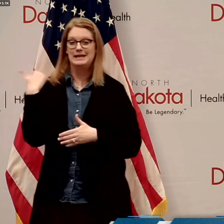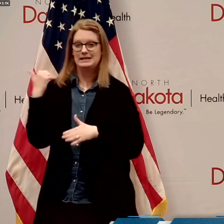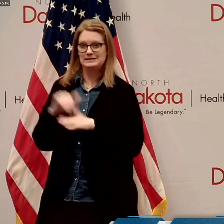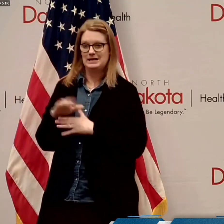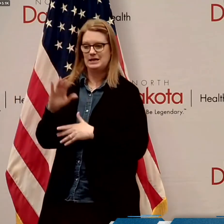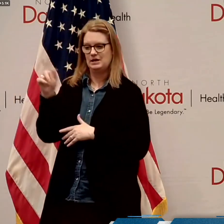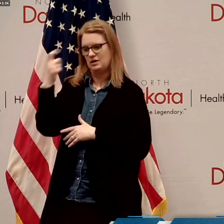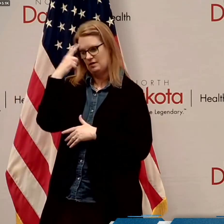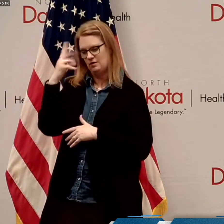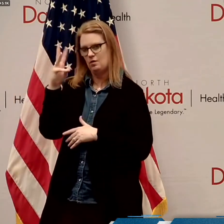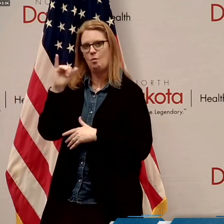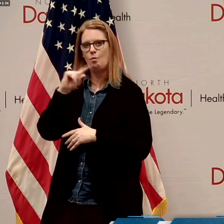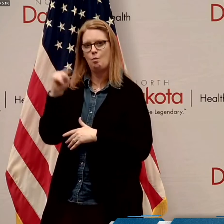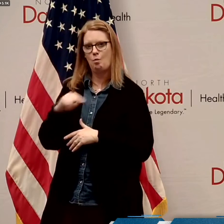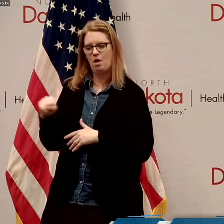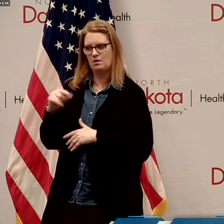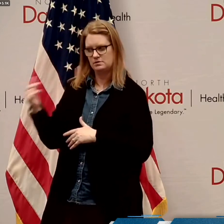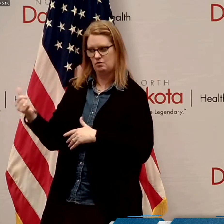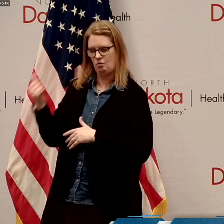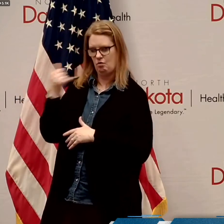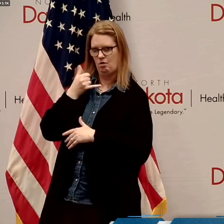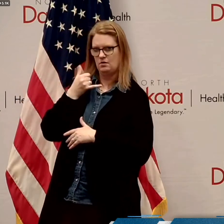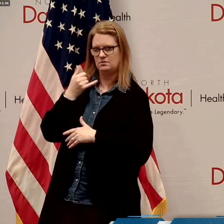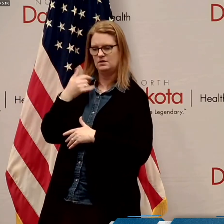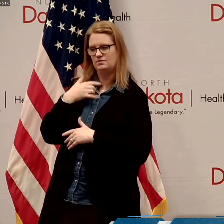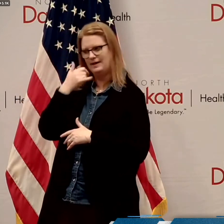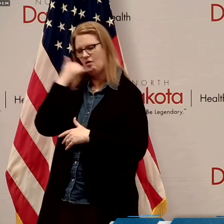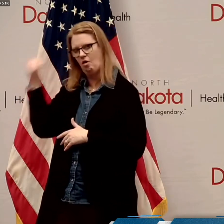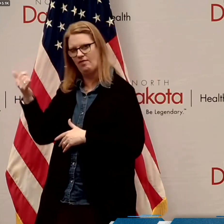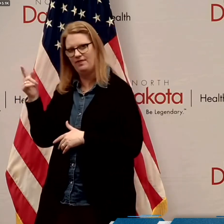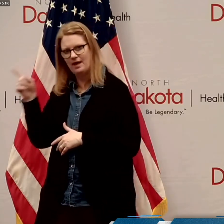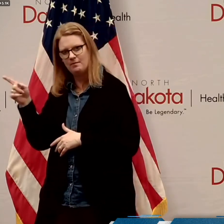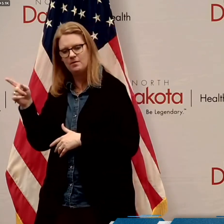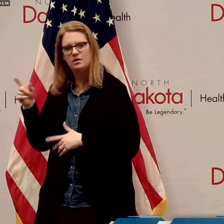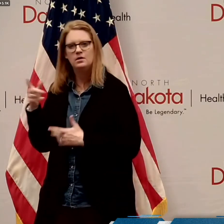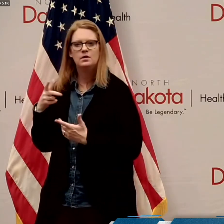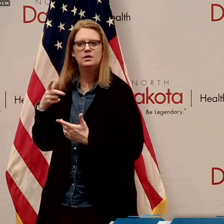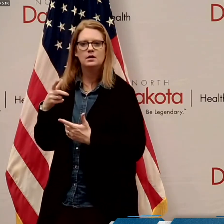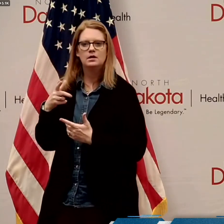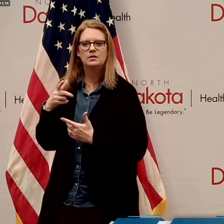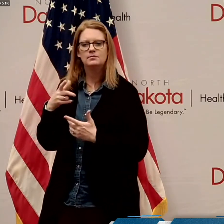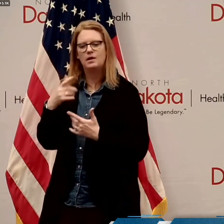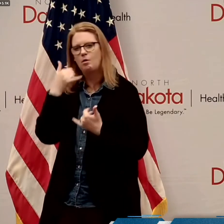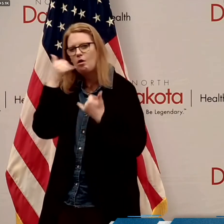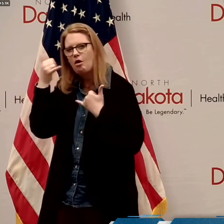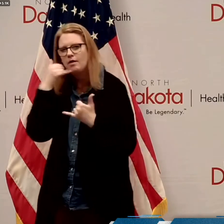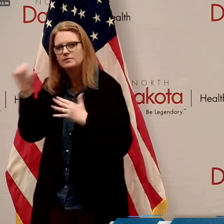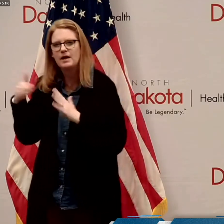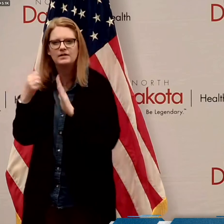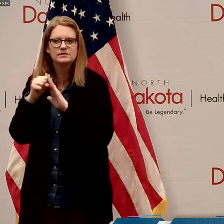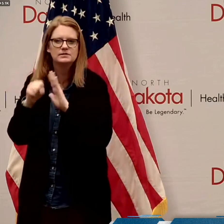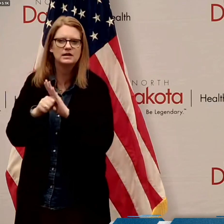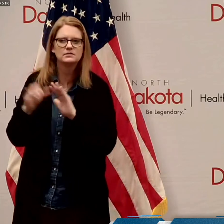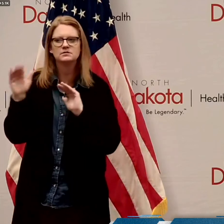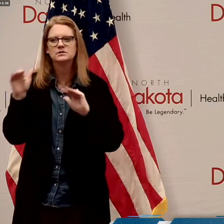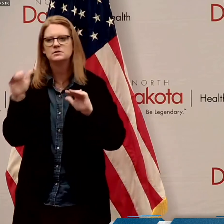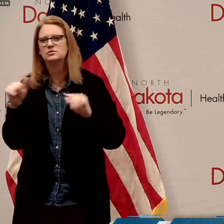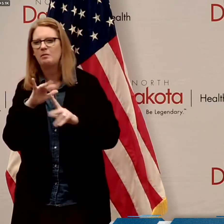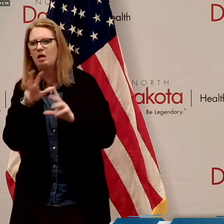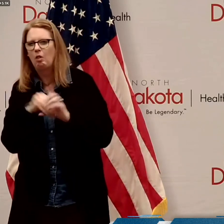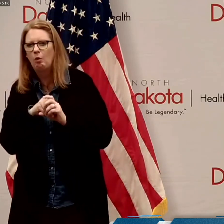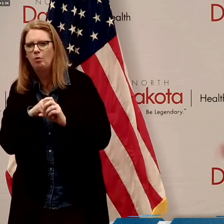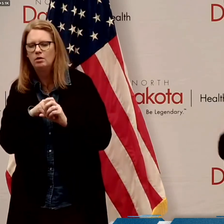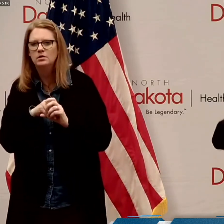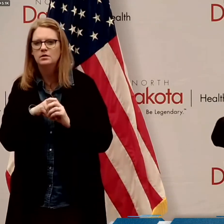night, and we reached back out to his staff this morning. I know they were reaching out to some other states about, hey, do you want to be part of this?